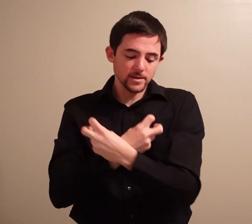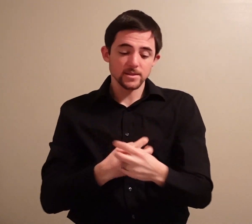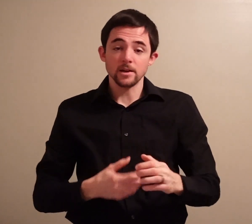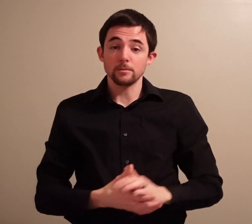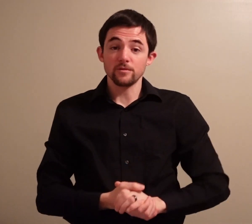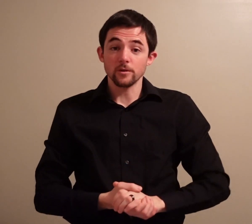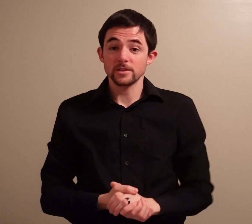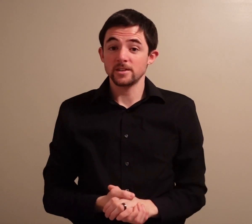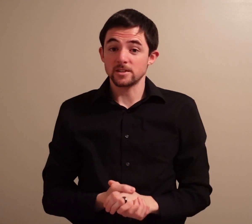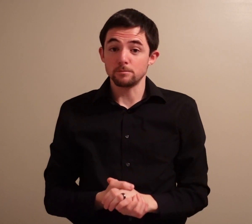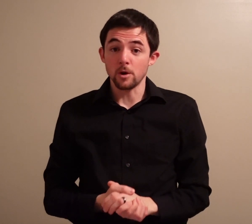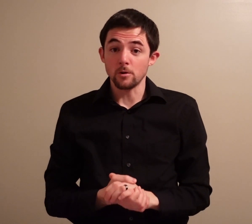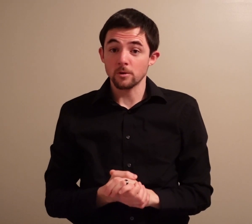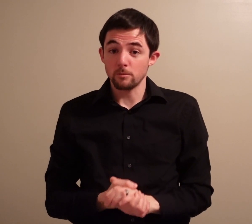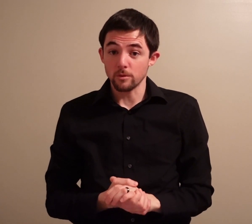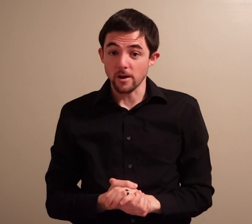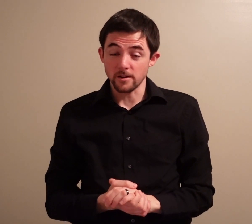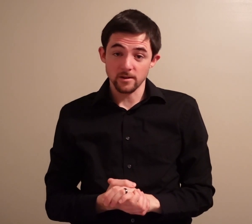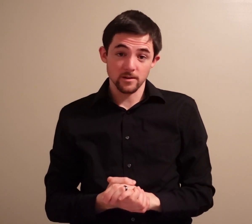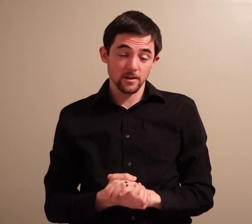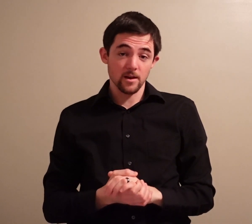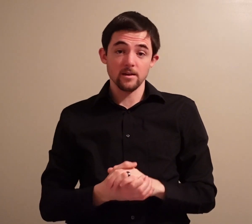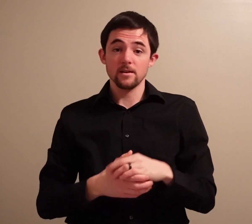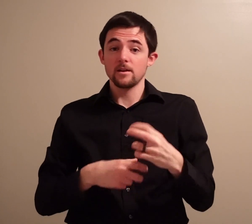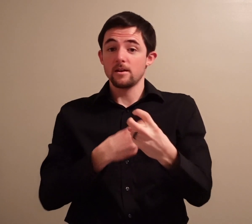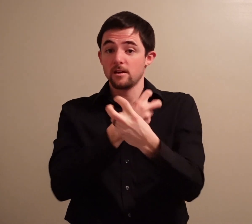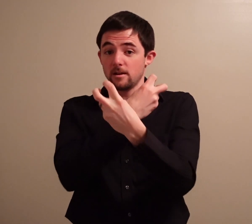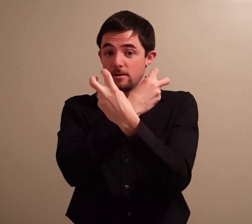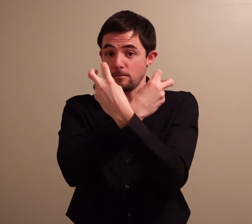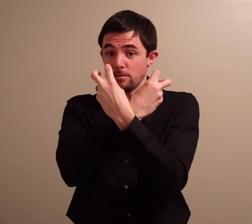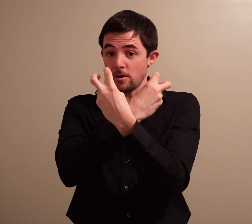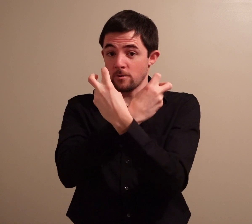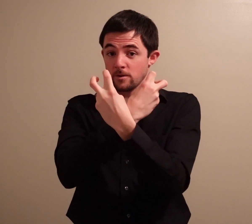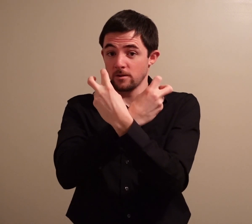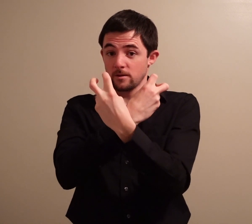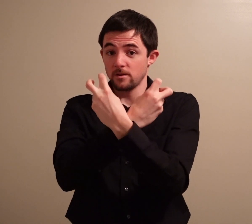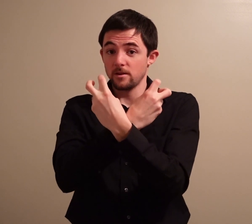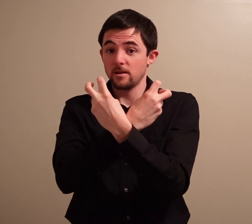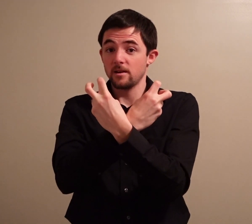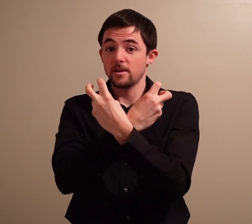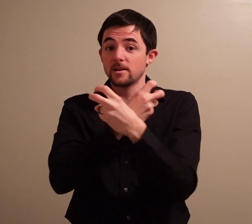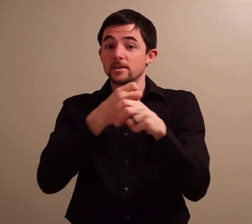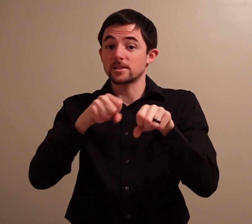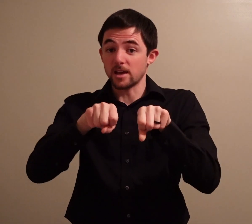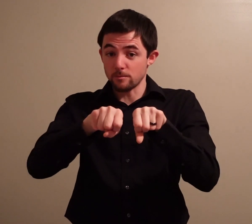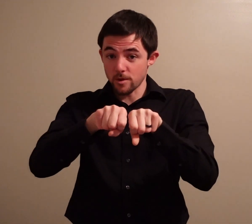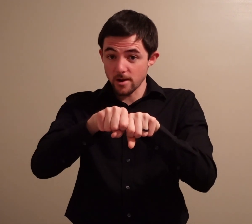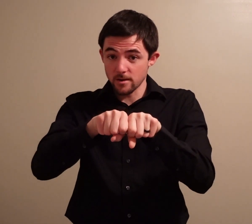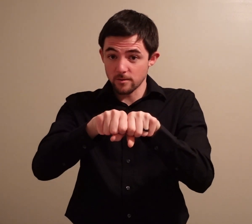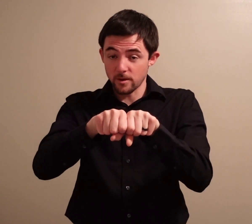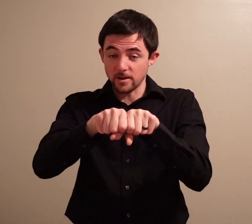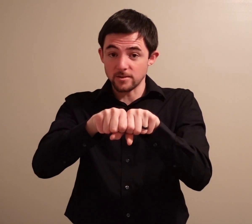Sign number 14 is bone break, okay? Bone. To sign break, we're going to do